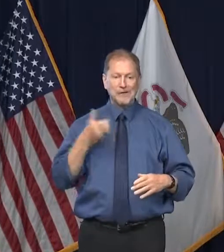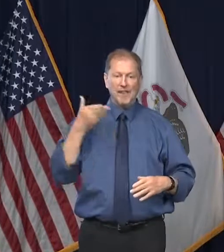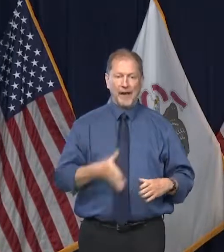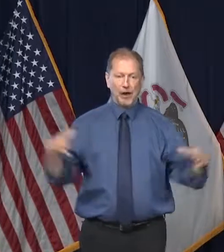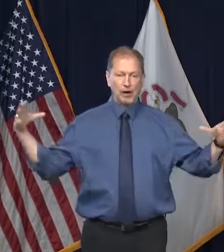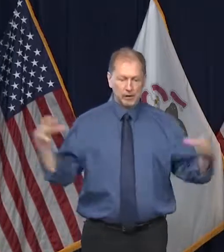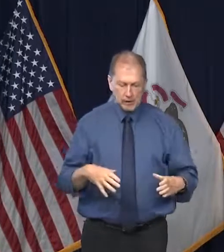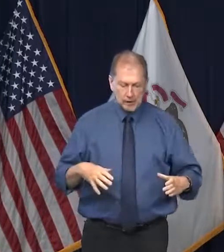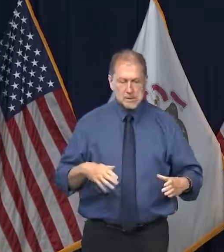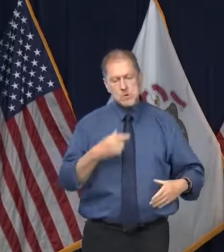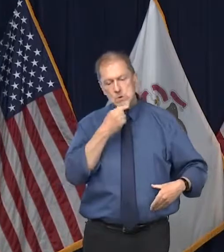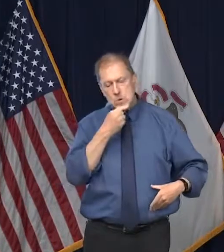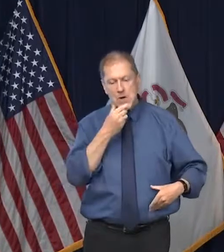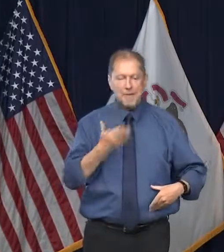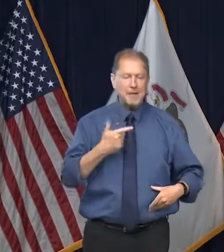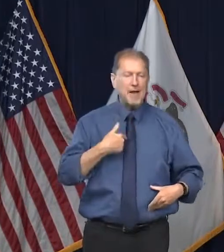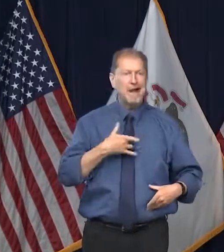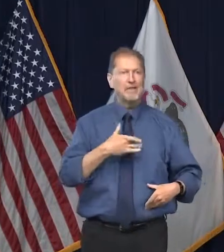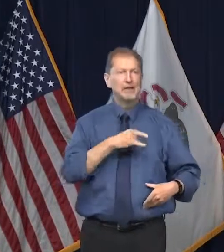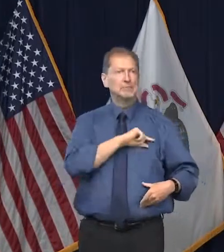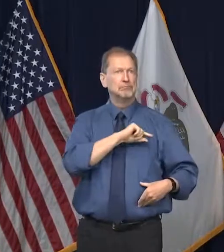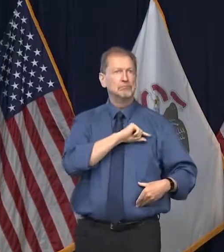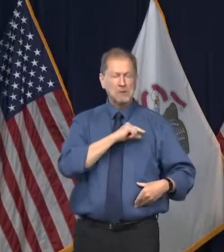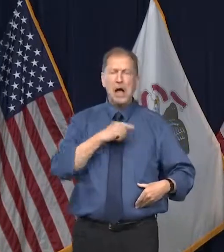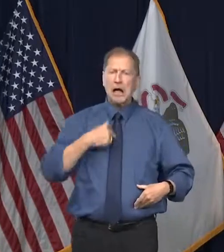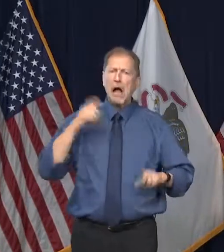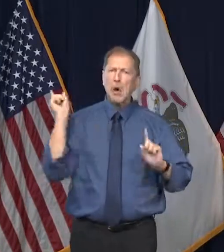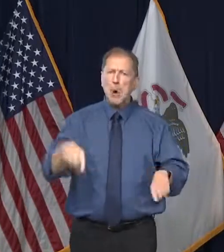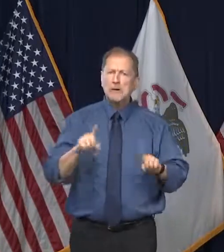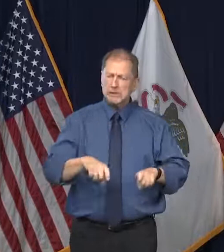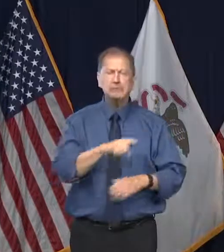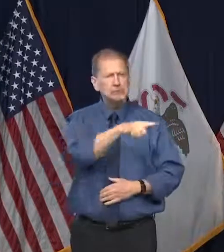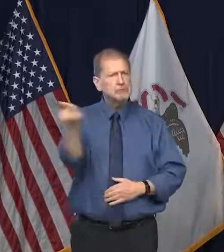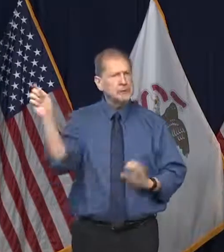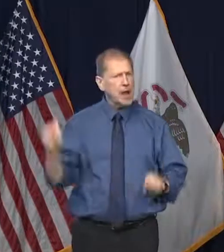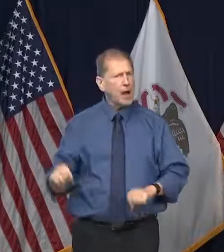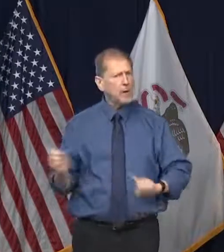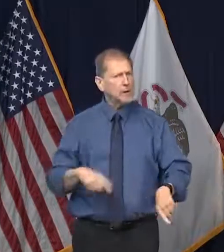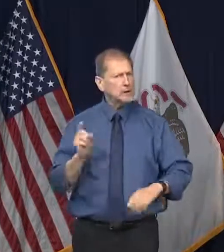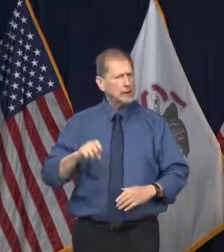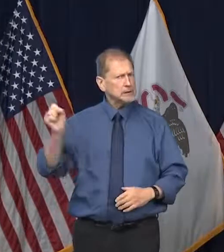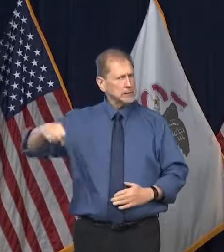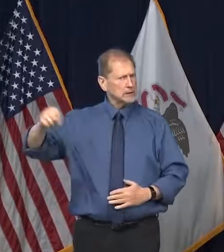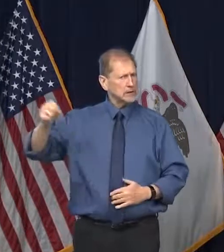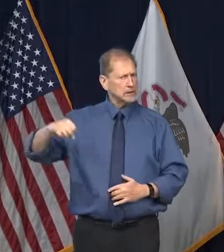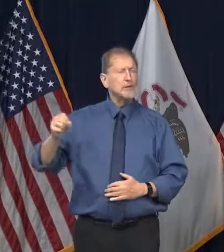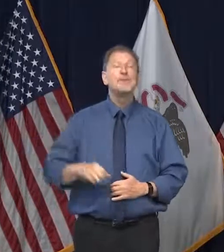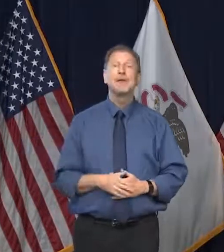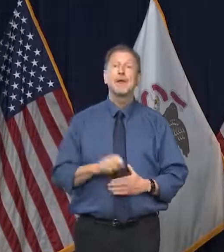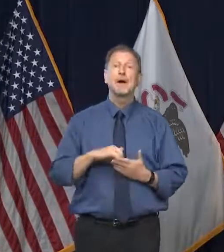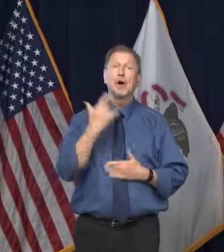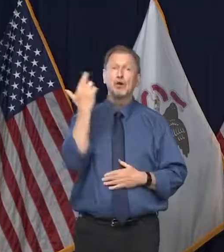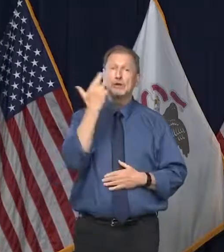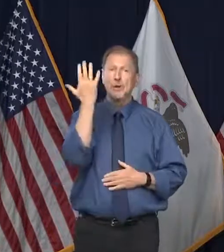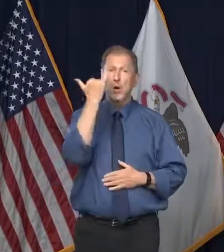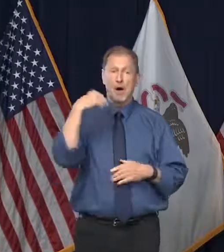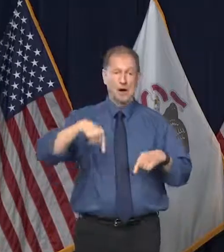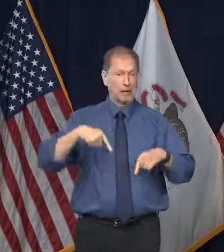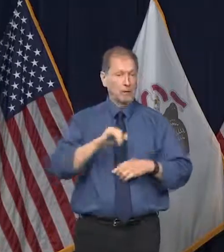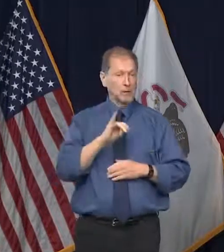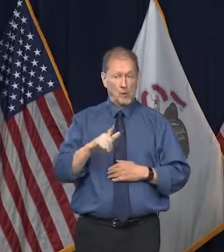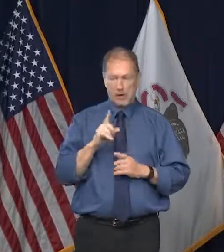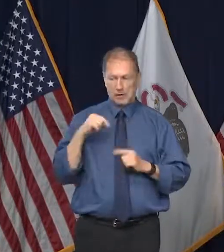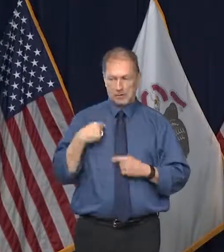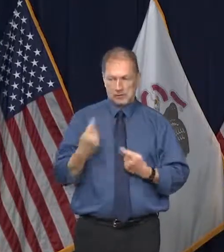contracted COVID-19 and you're not feeling symptoms, go get tested. And that's one of the reasons, I mean, frankly, that I think our state has